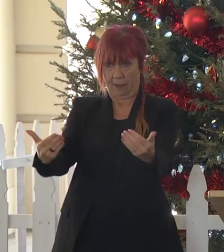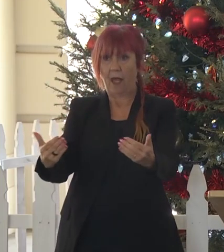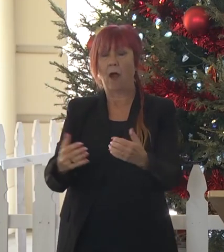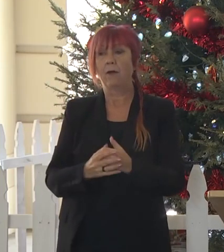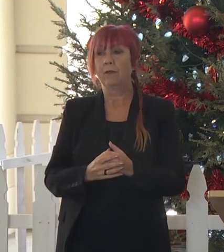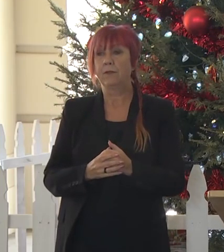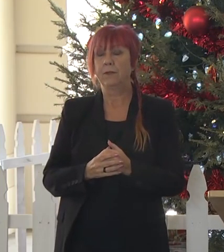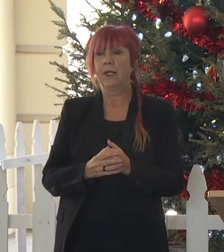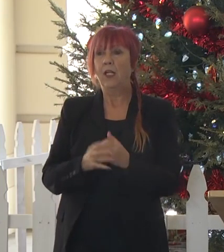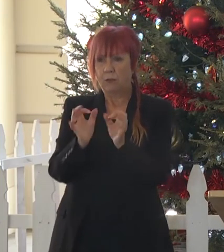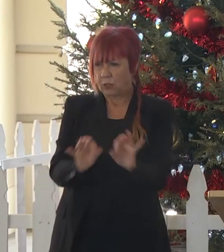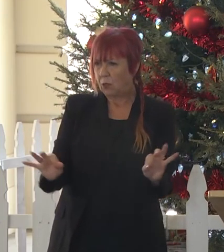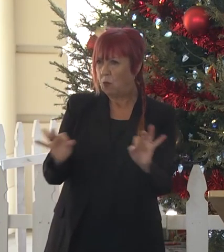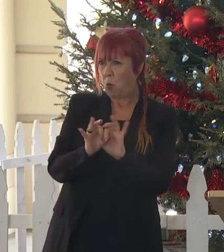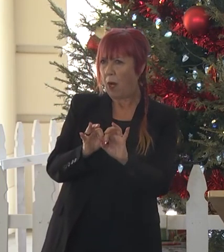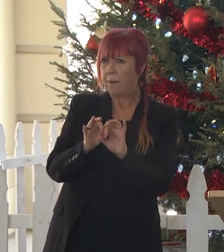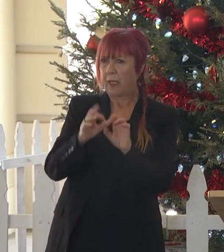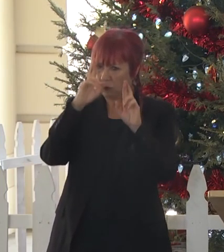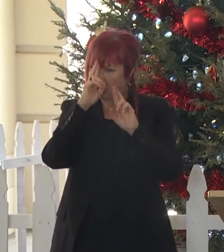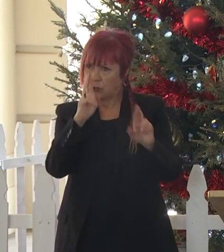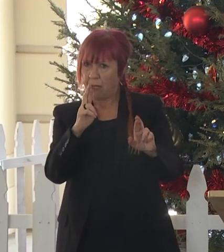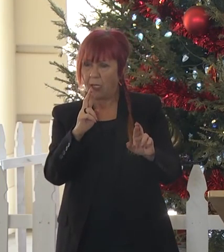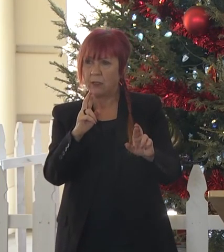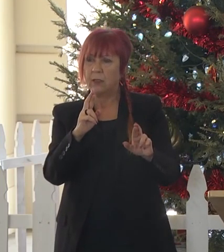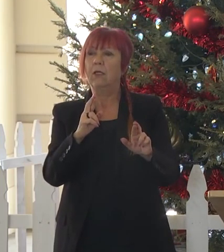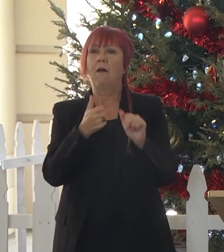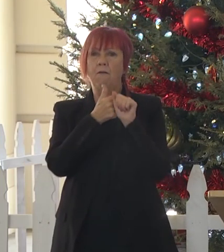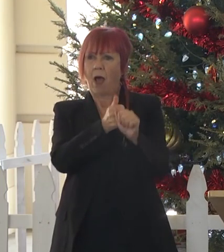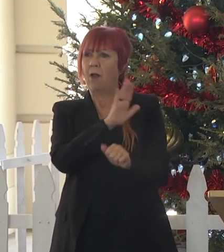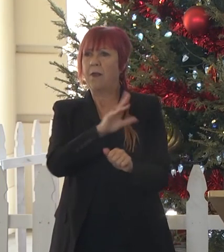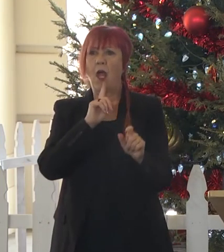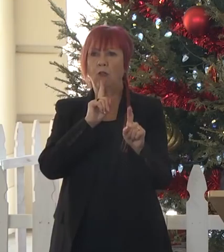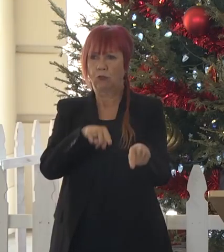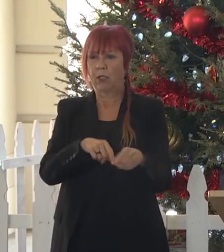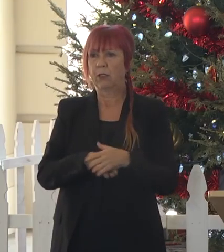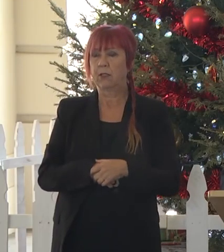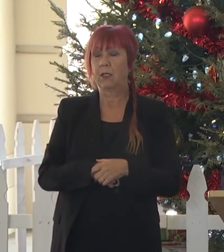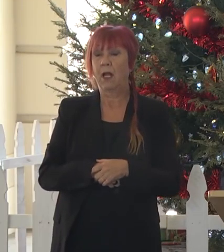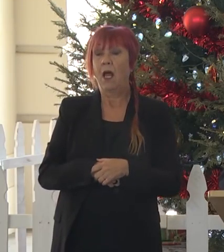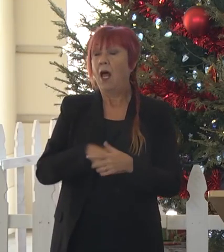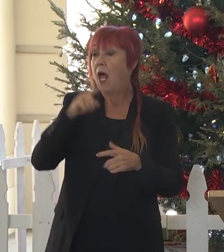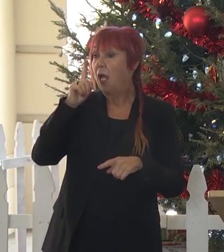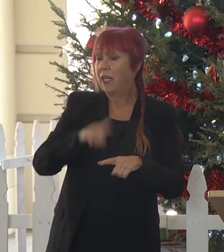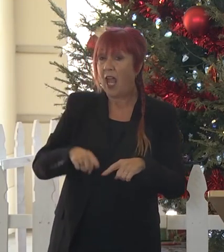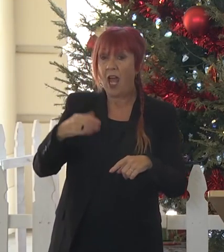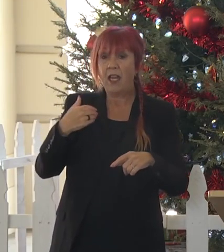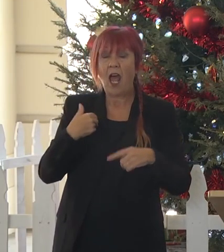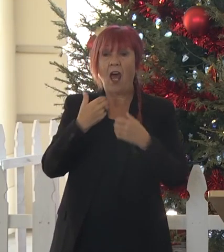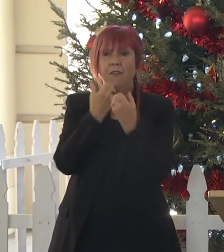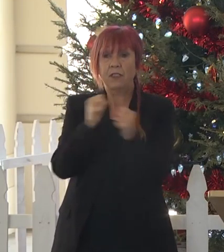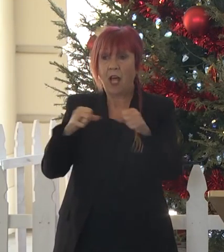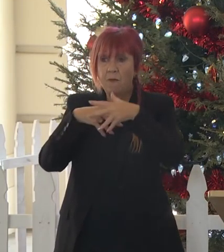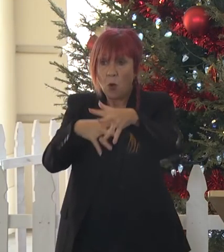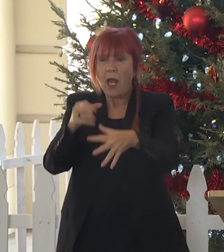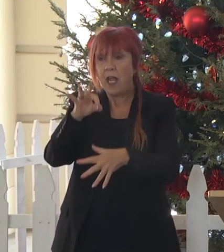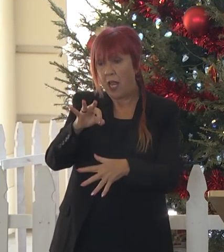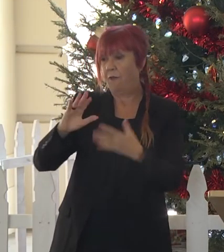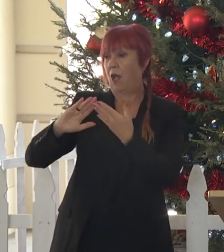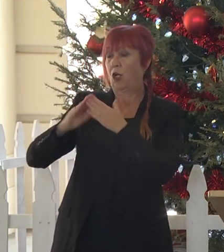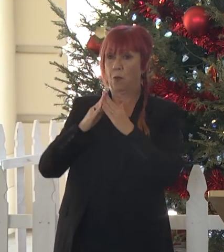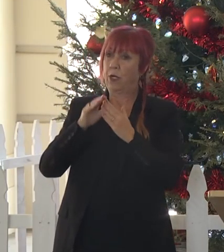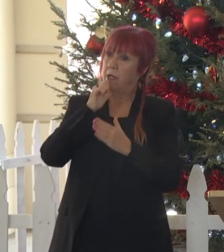and very important that you follow the directions of the officers. We can't pull off a safe parade without the assistance of our community. The truth of the